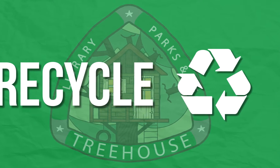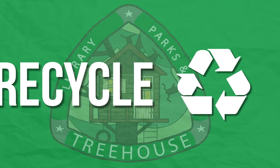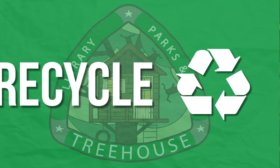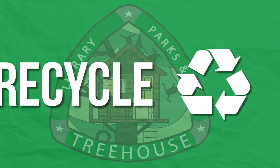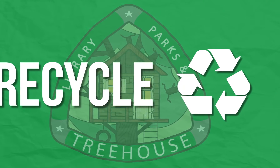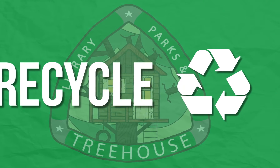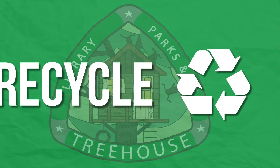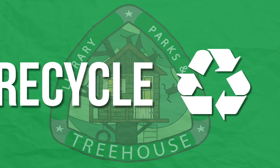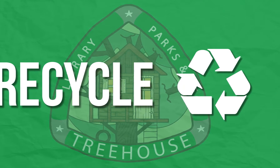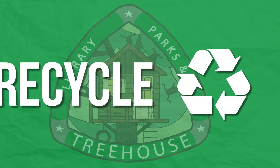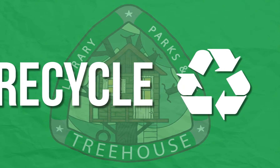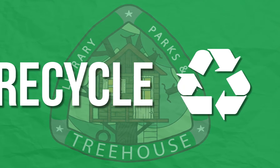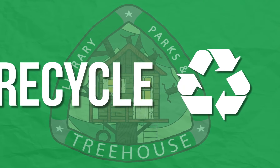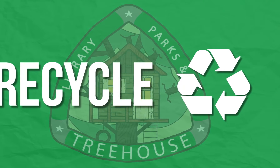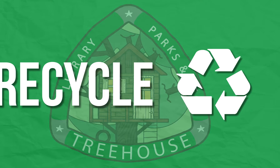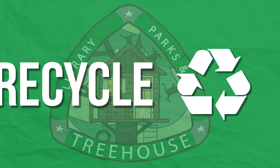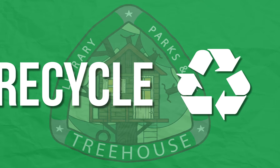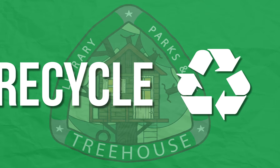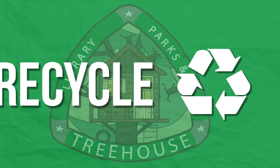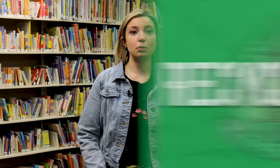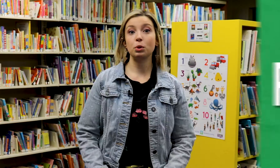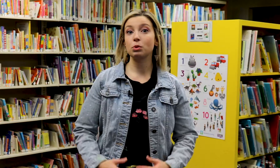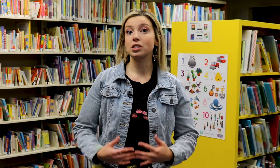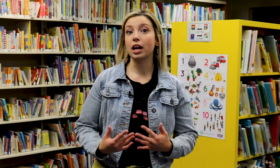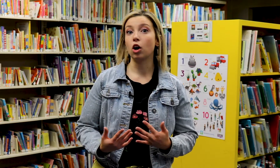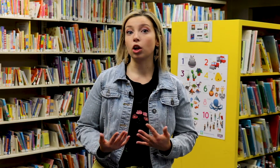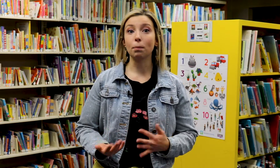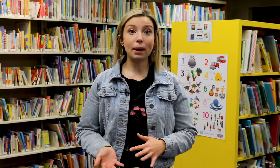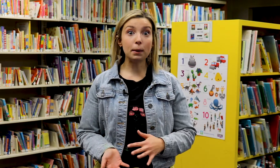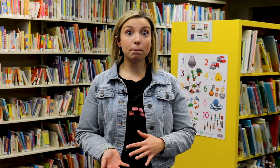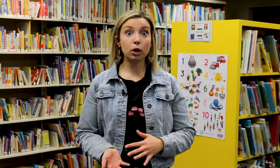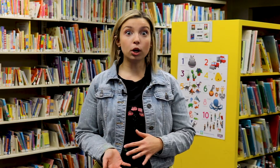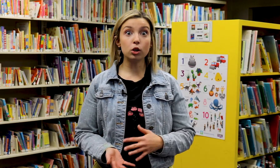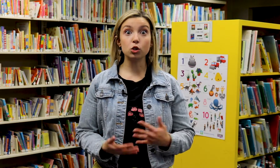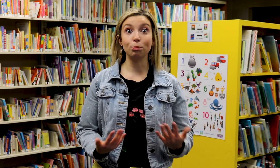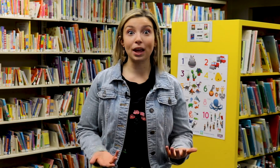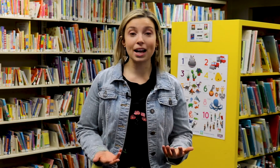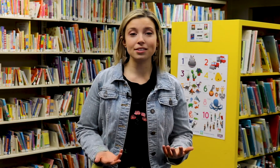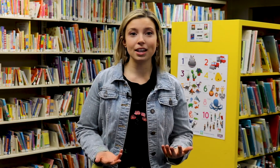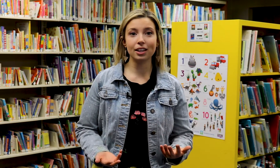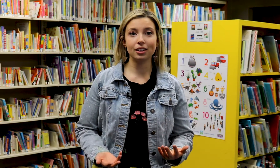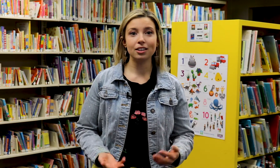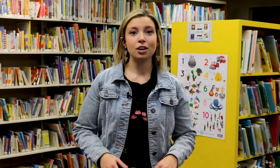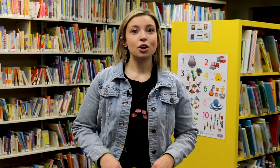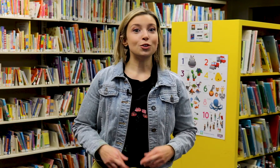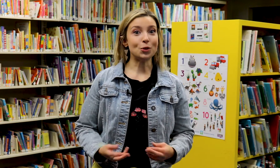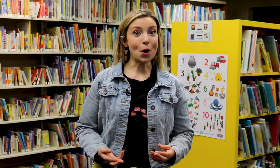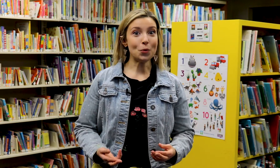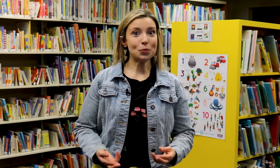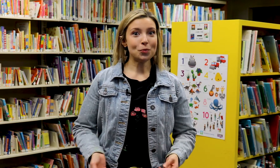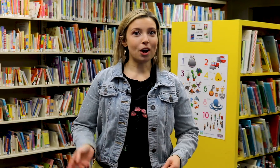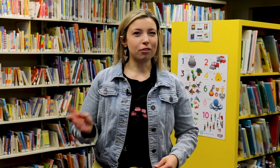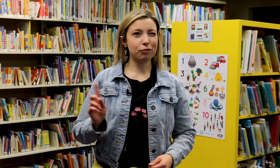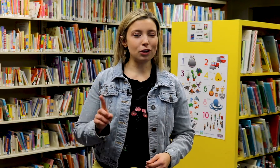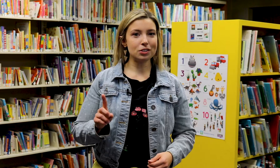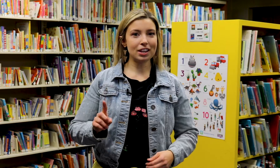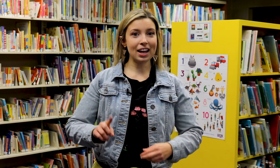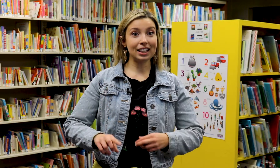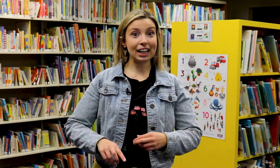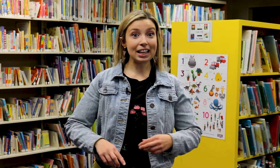recycling. Maybe you've heard of it. Now maybe we recycle our papers or plastic. So, our first sign, like I